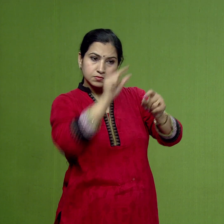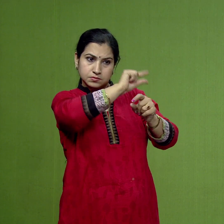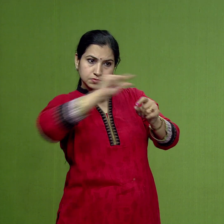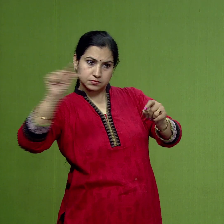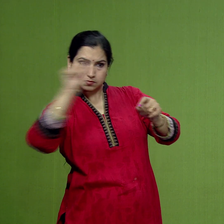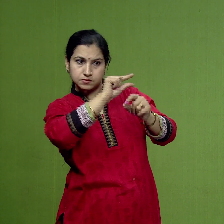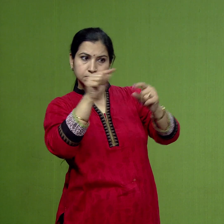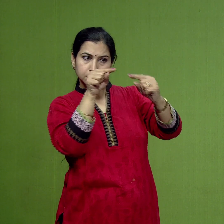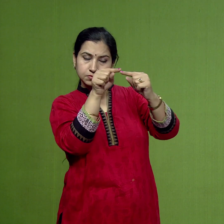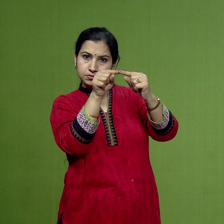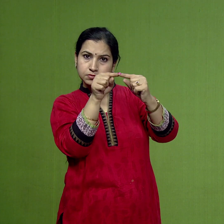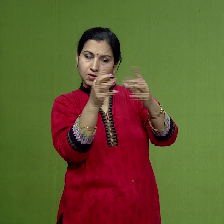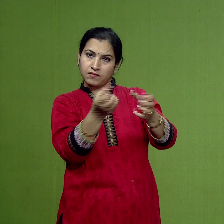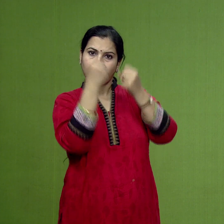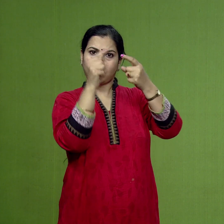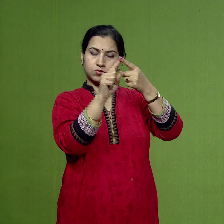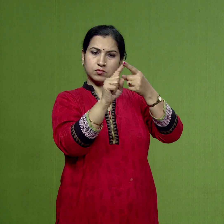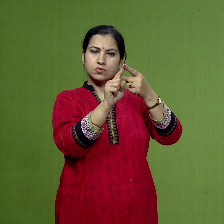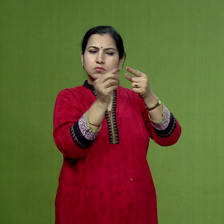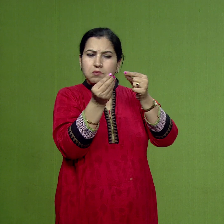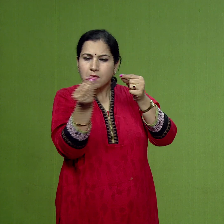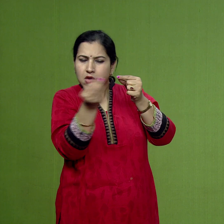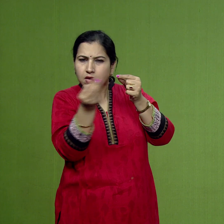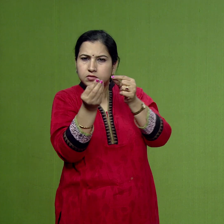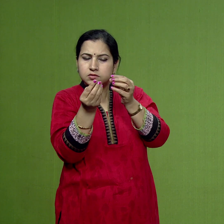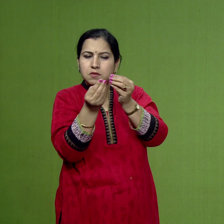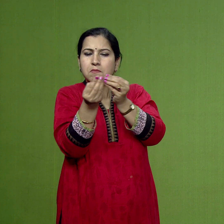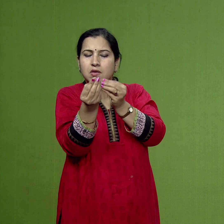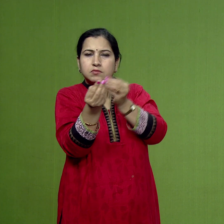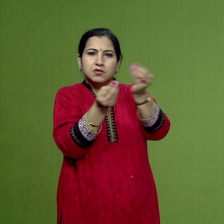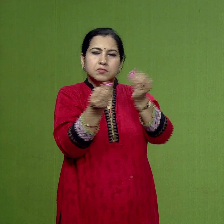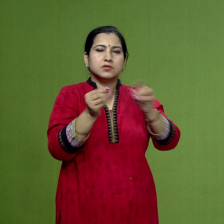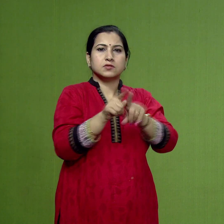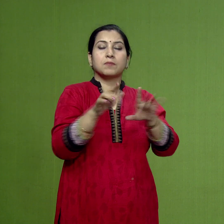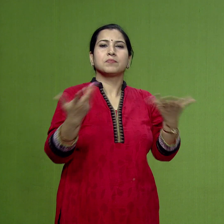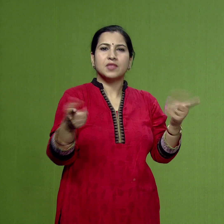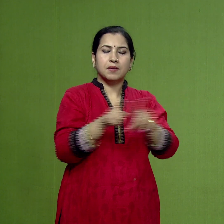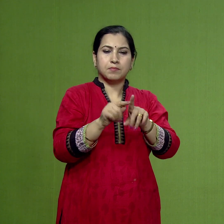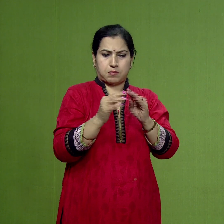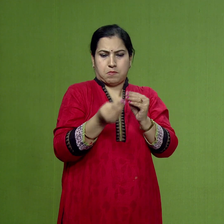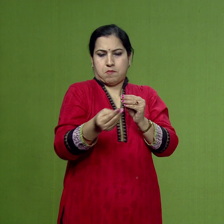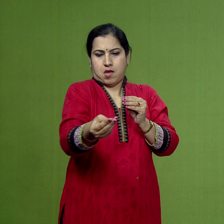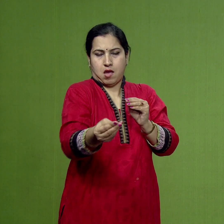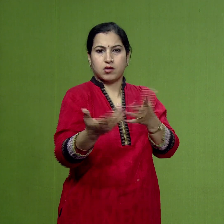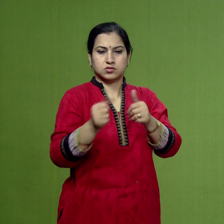Relative location depends upon point of reference, that is near, far, etc.